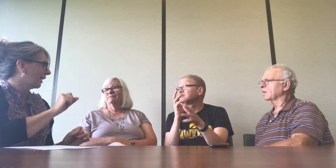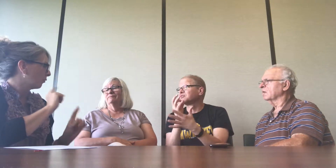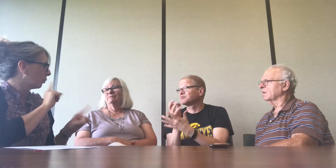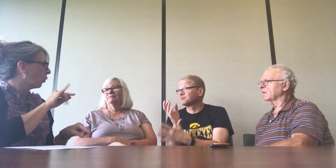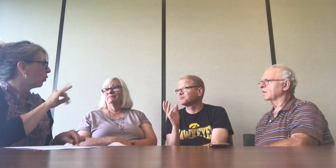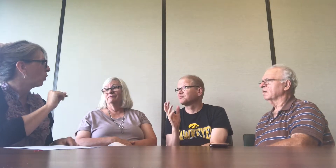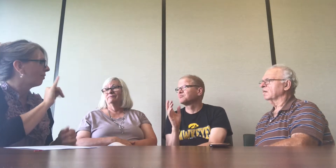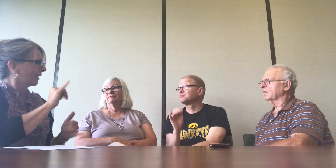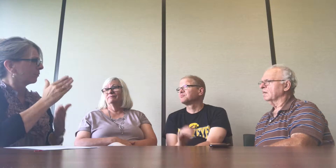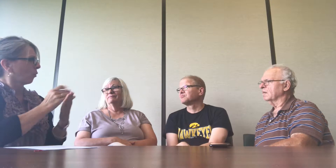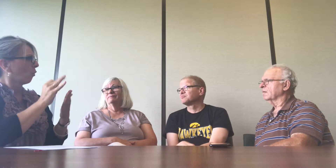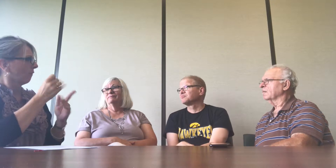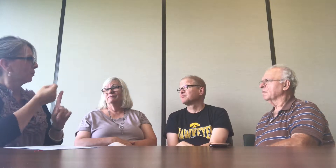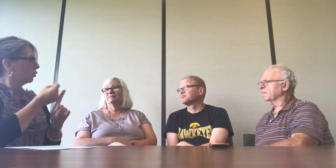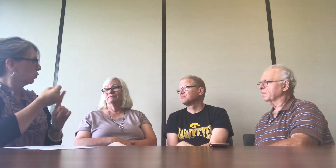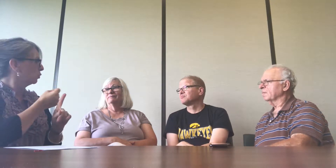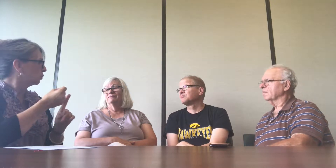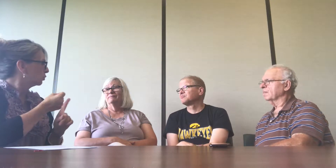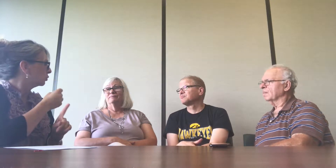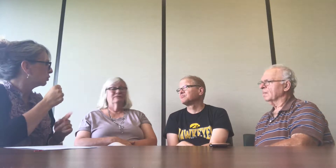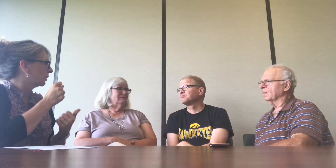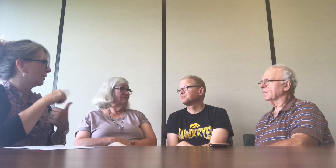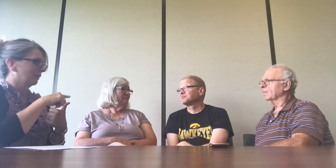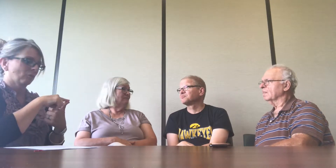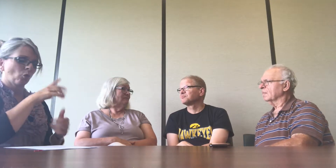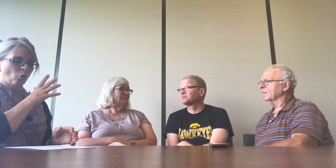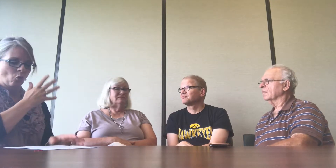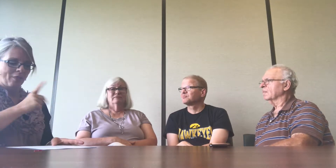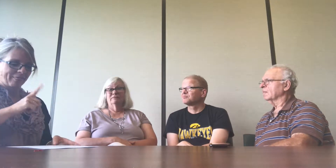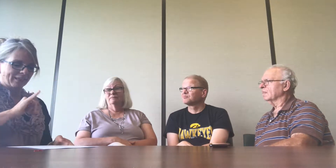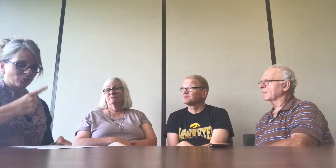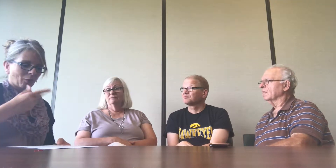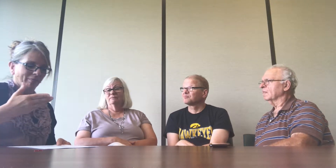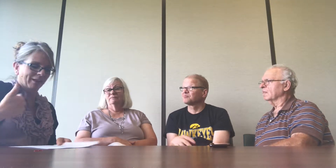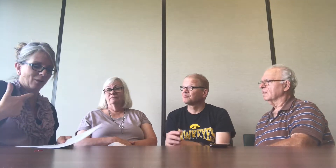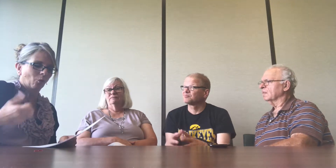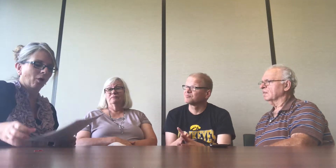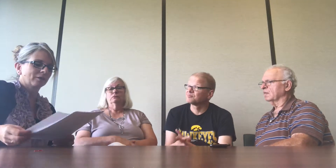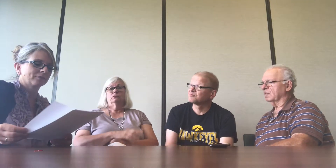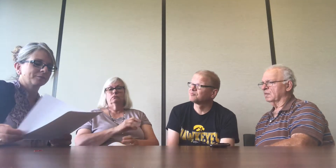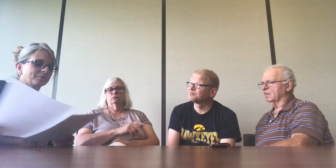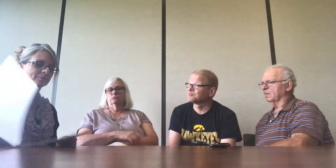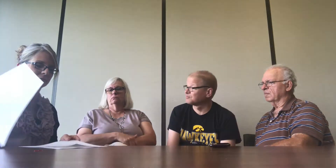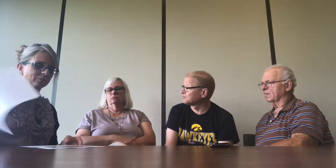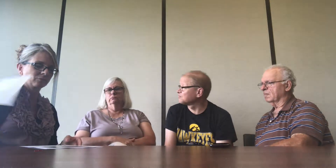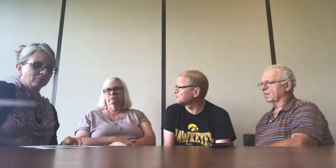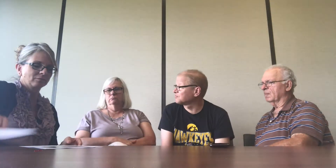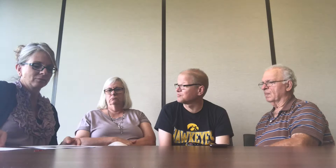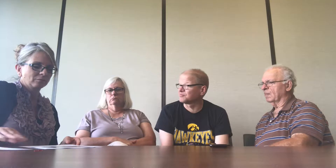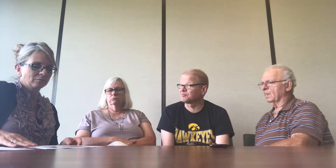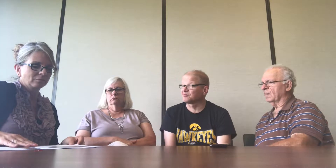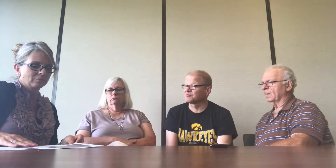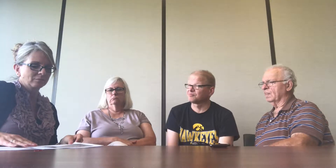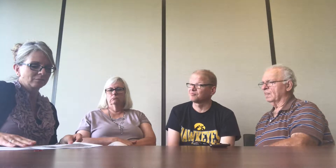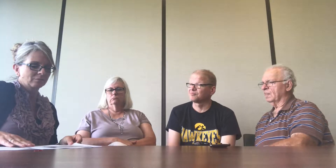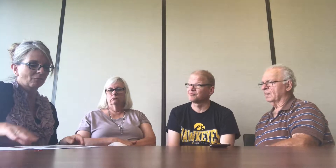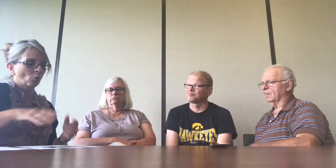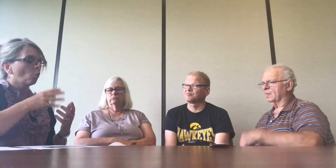is that something you can report, like financial abuse? Jennifer, oh, absolutely. Financial abuse, you definitely want to report